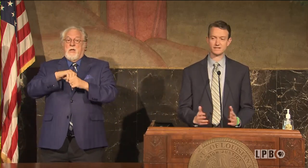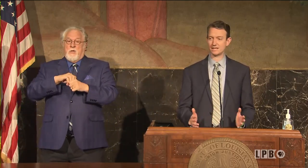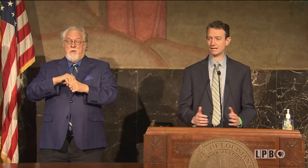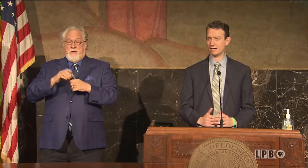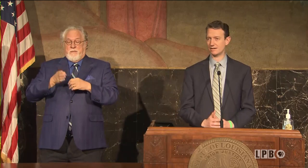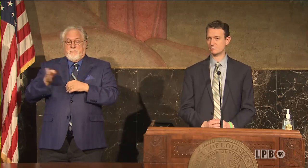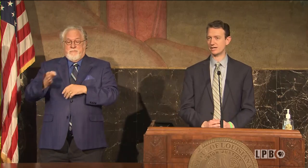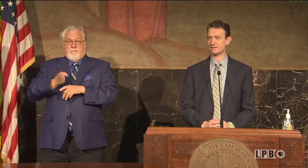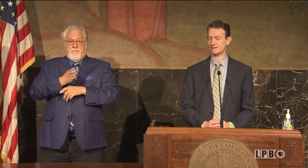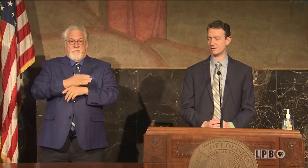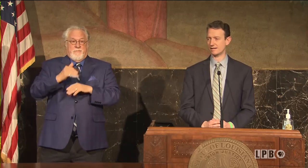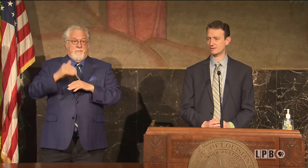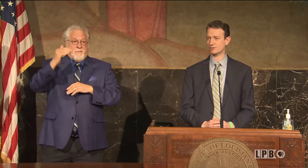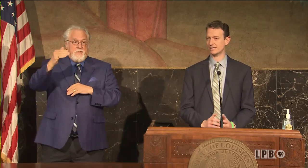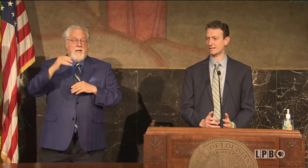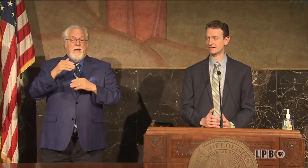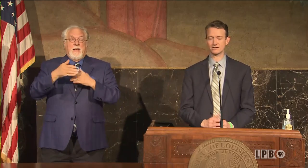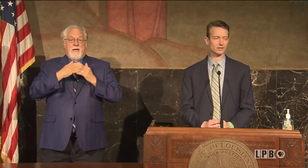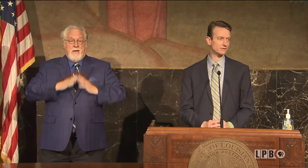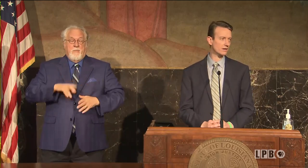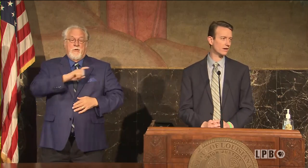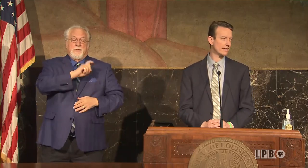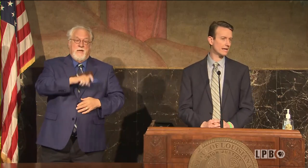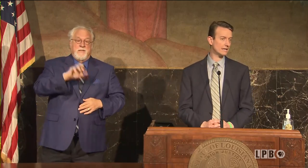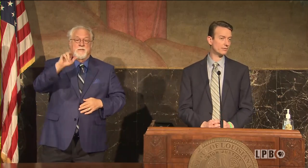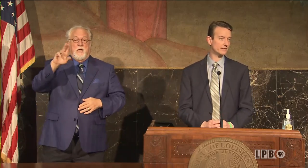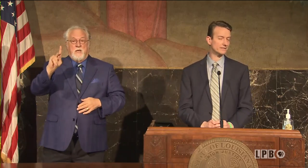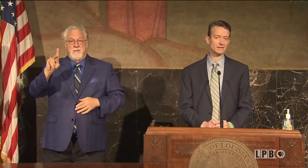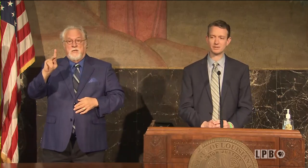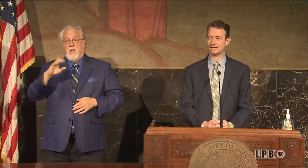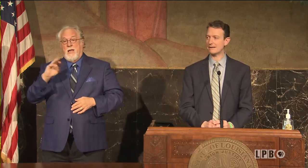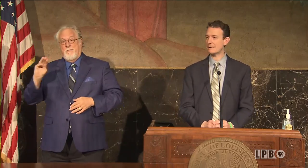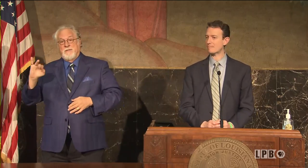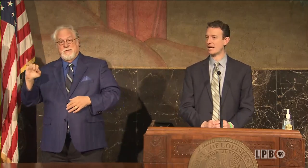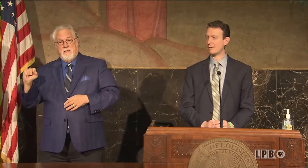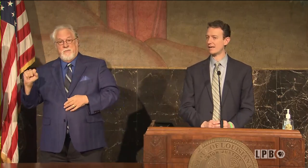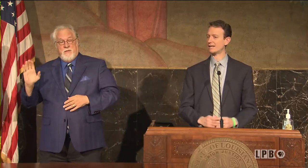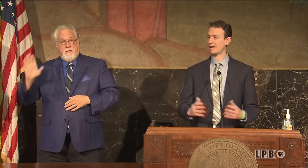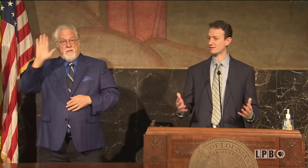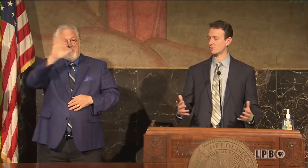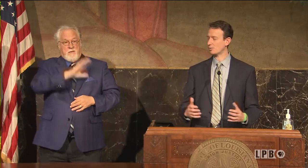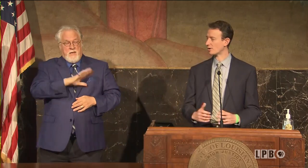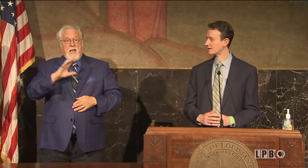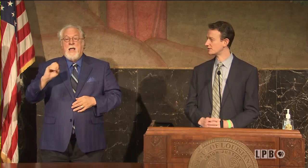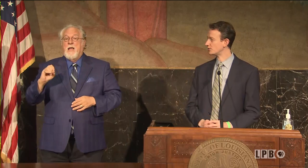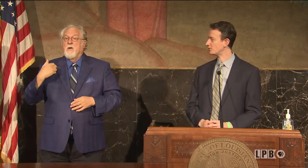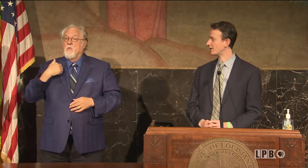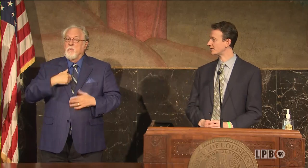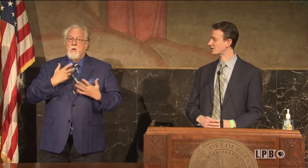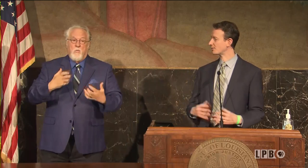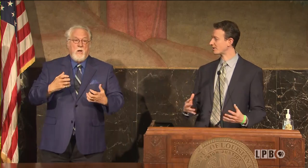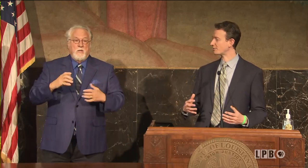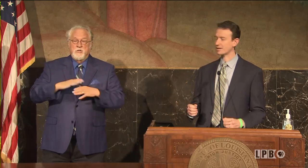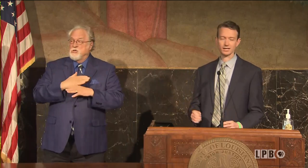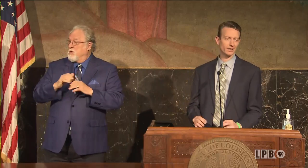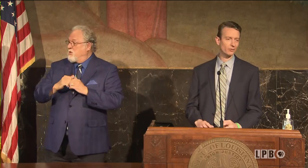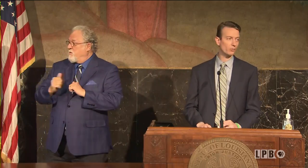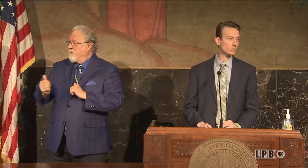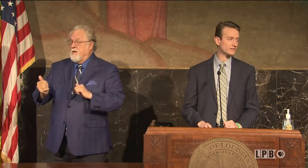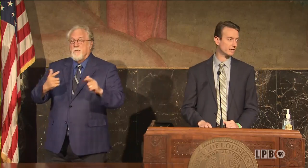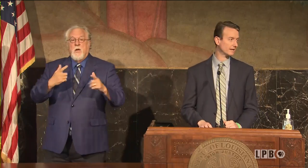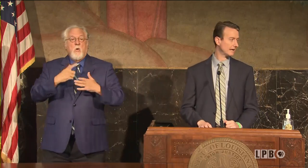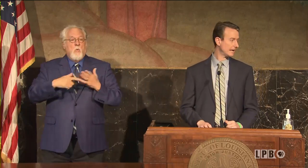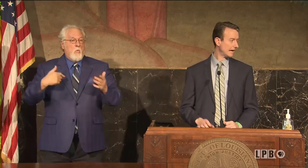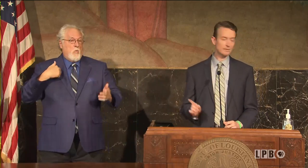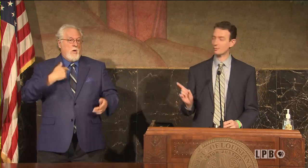We're seeing spikes certainly in Texas, Arkansas, even Mississippi. And so we wanted to share with everybody what